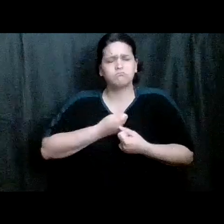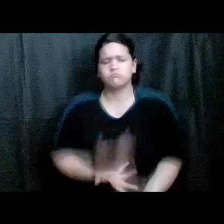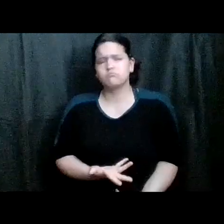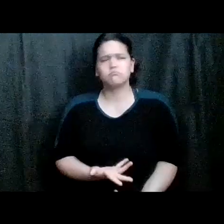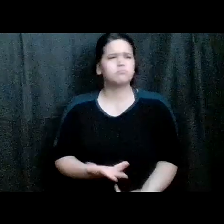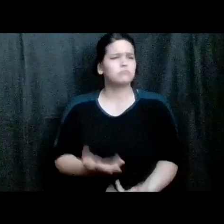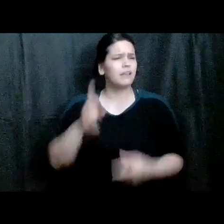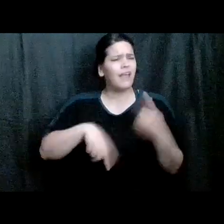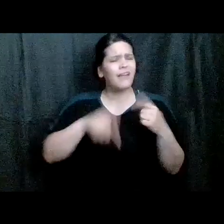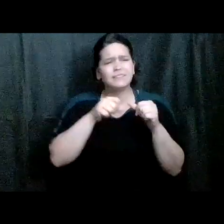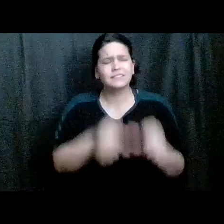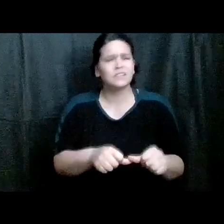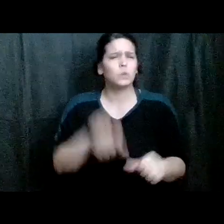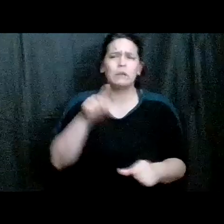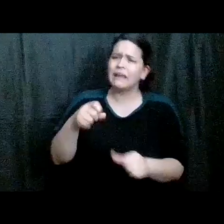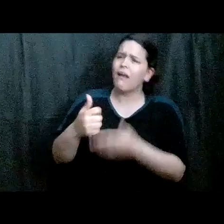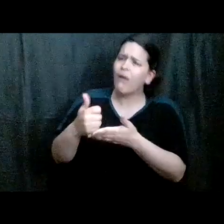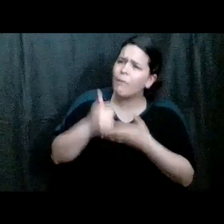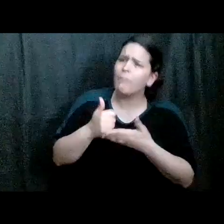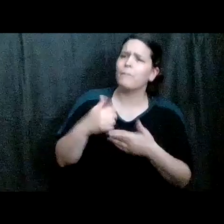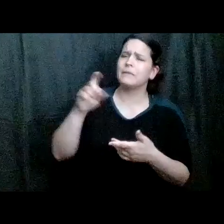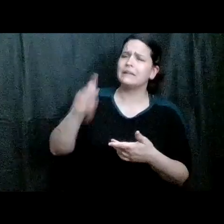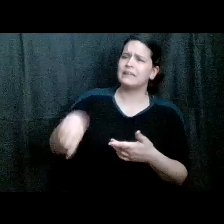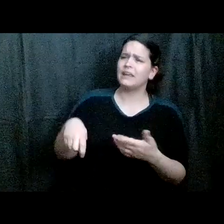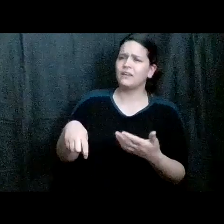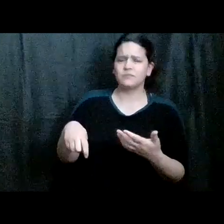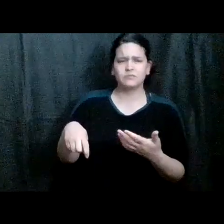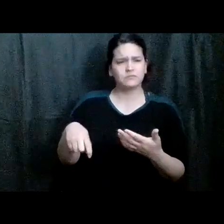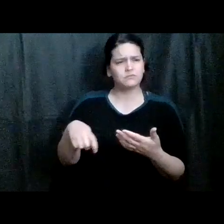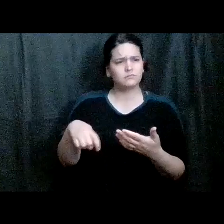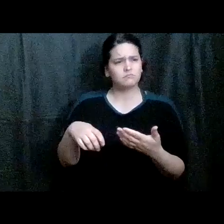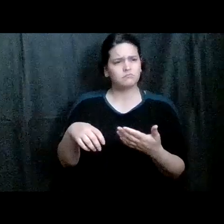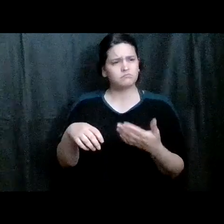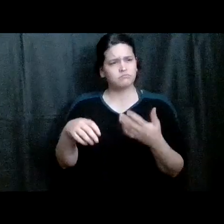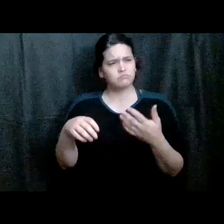generation of this beautiful legacy of resistance and strength.